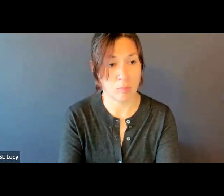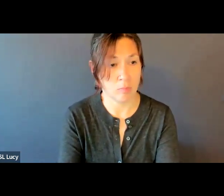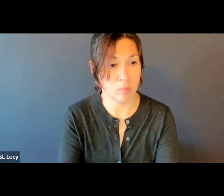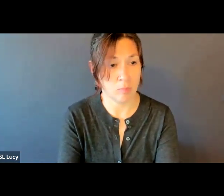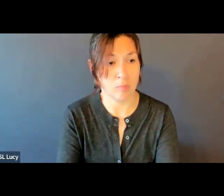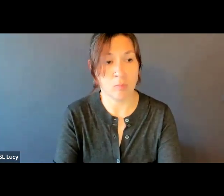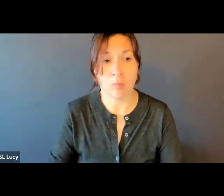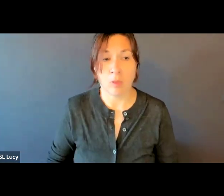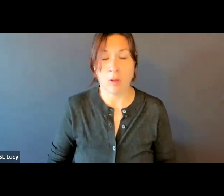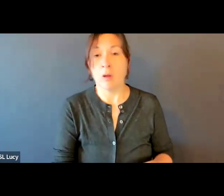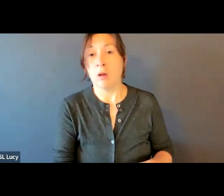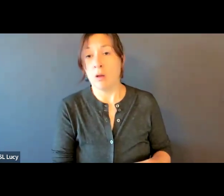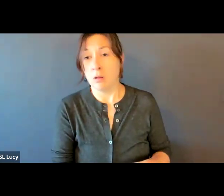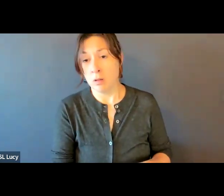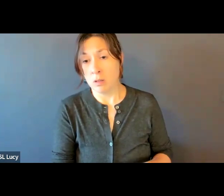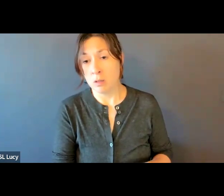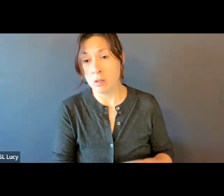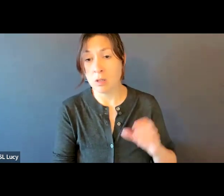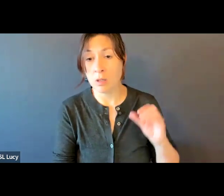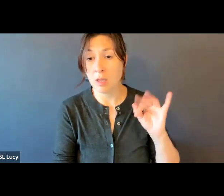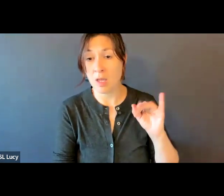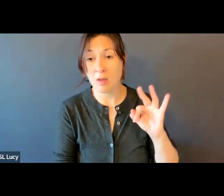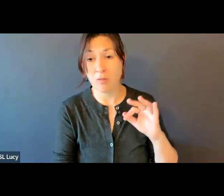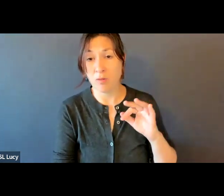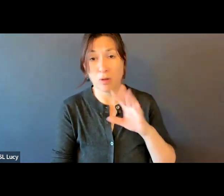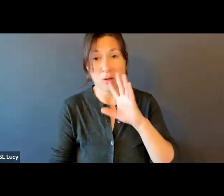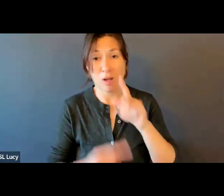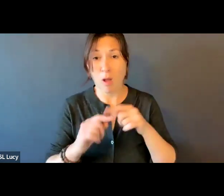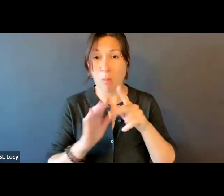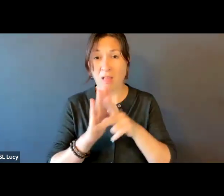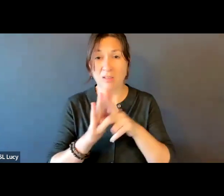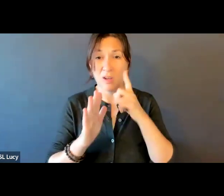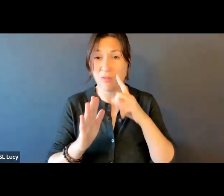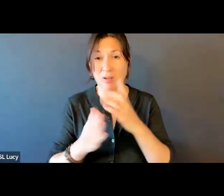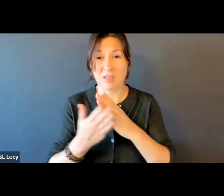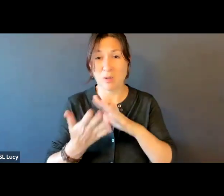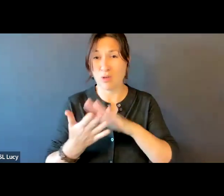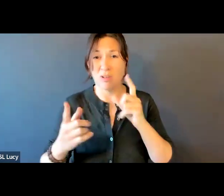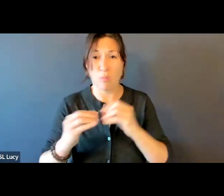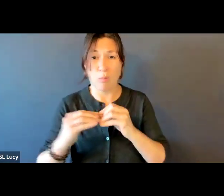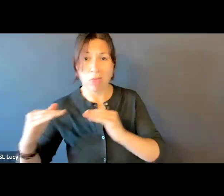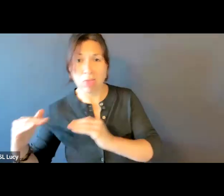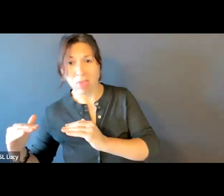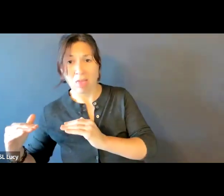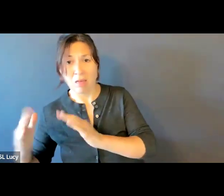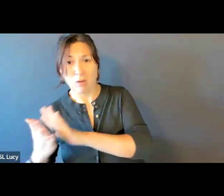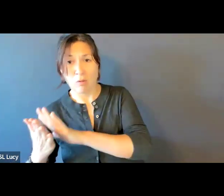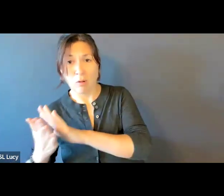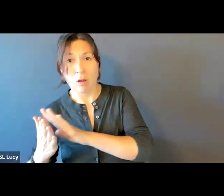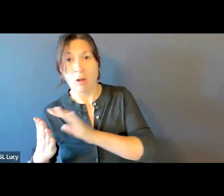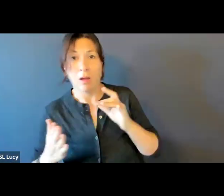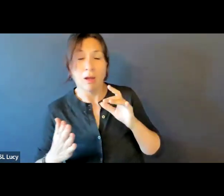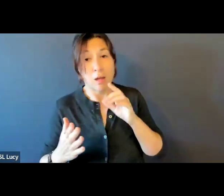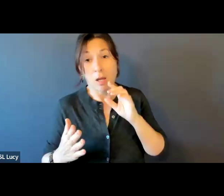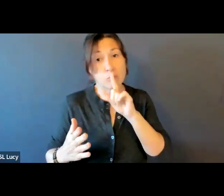talking policy for specific schools, I'm sure the Curley School would love it if their teachers were paid much more than everywhere else,